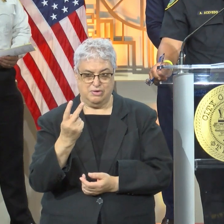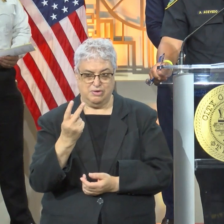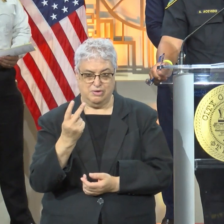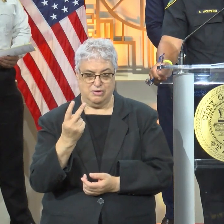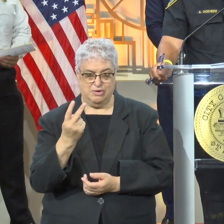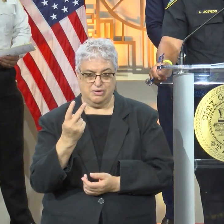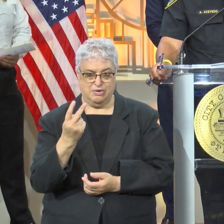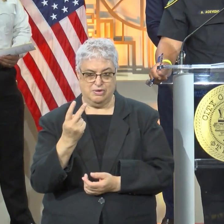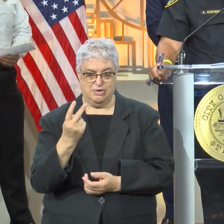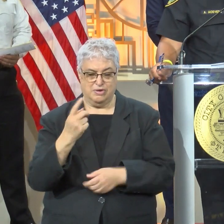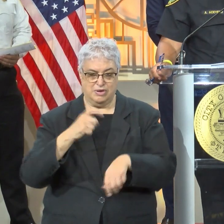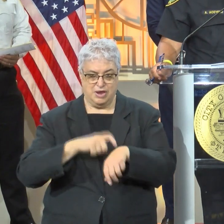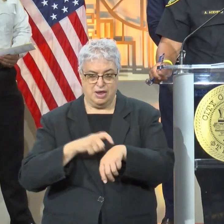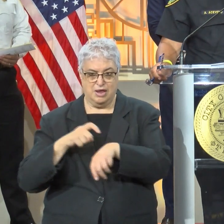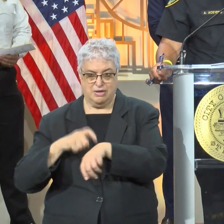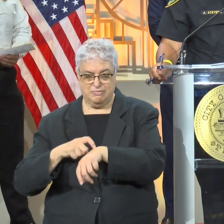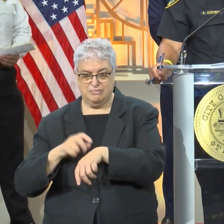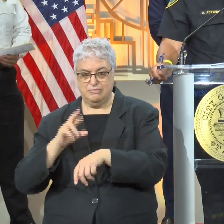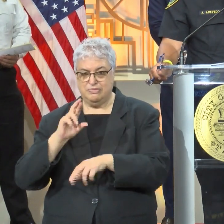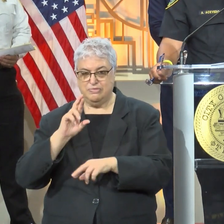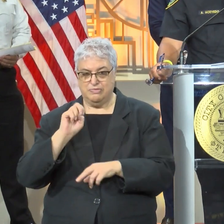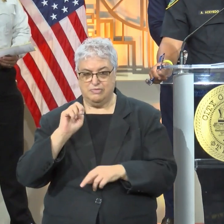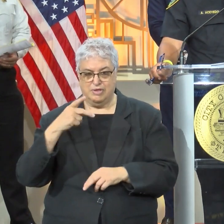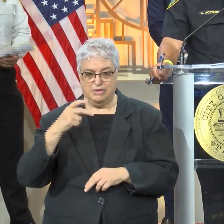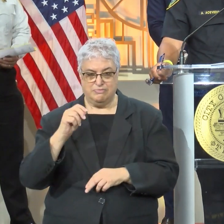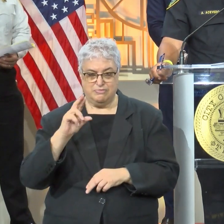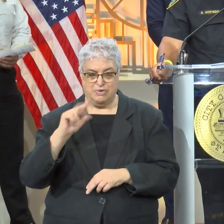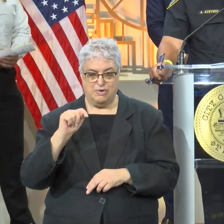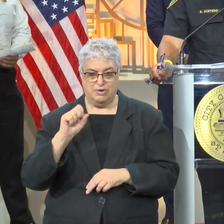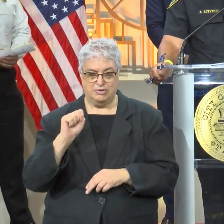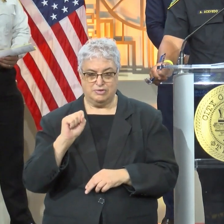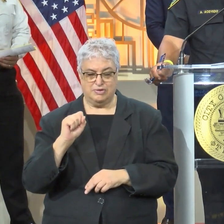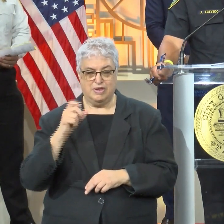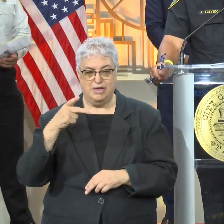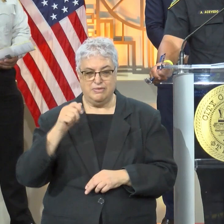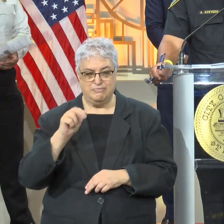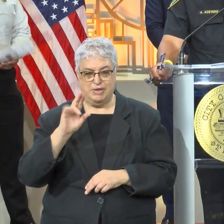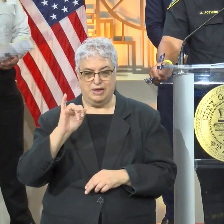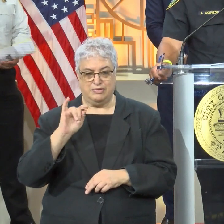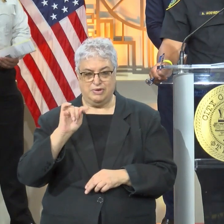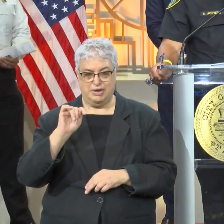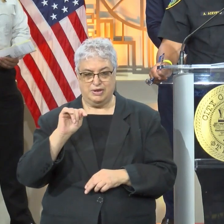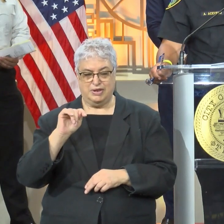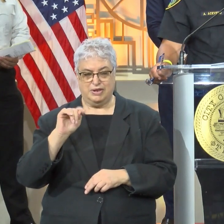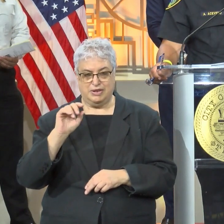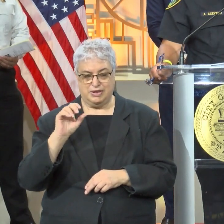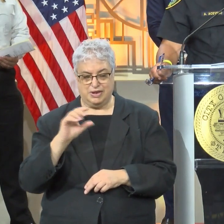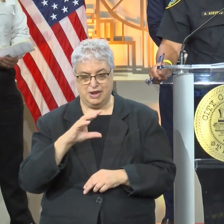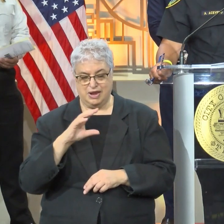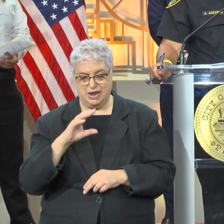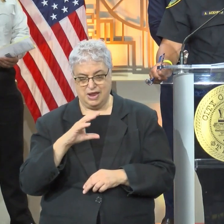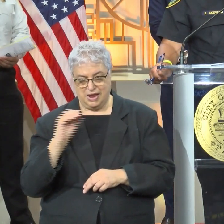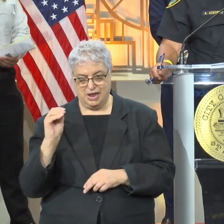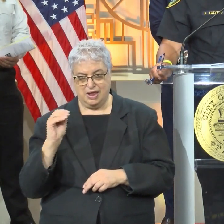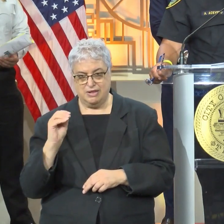far. But let's just be clear. People talk a lot about patriotism, but I want to talk about being patriots and